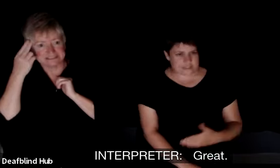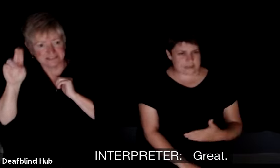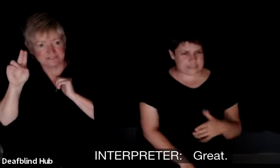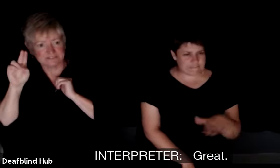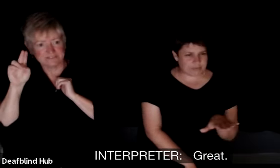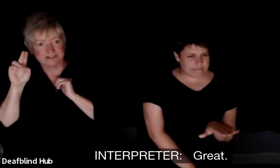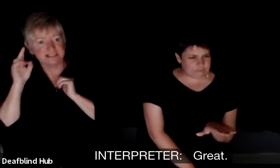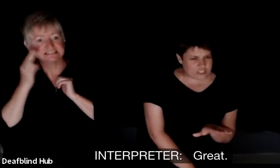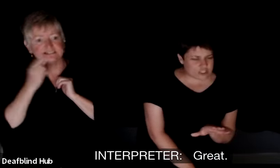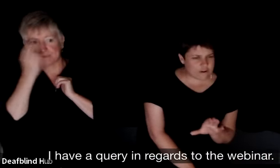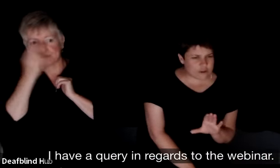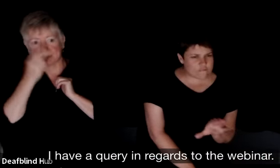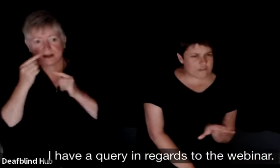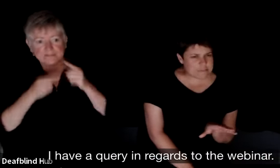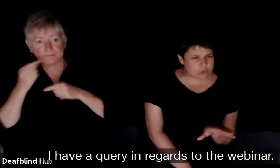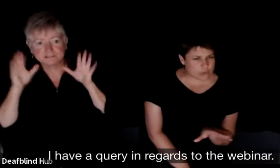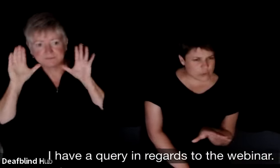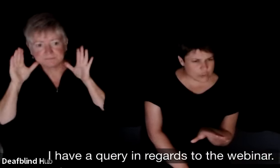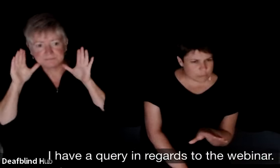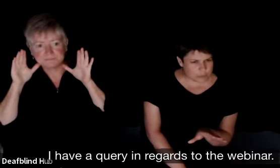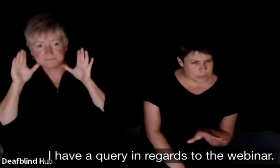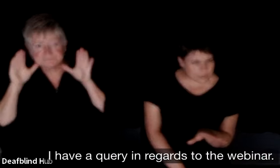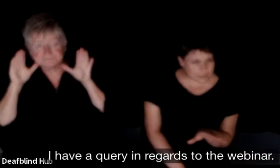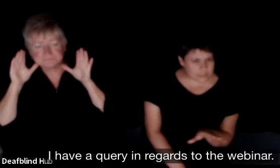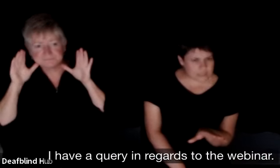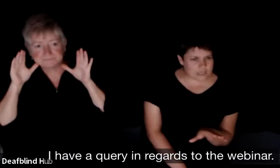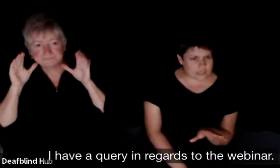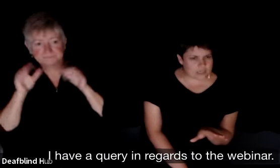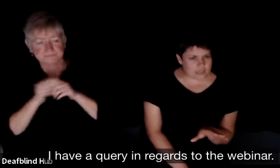There's got some deafblind information on the Facebook group.